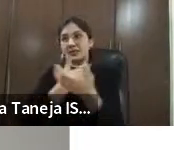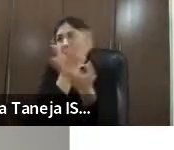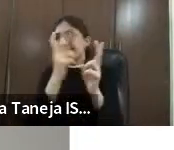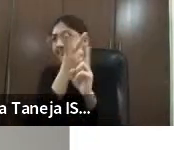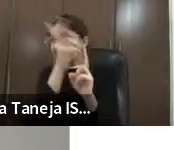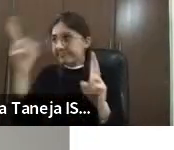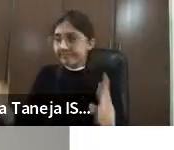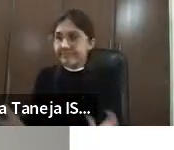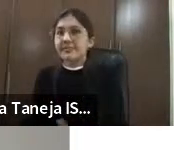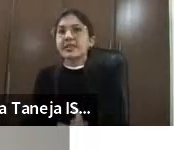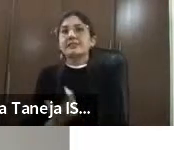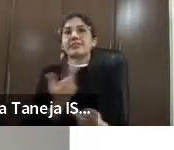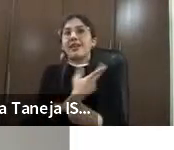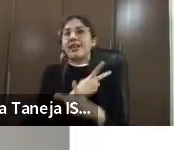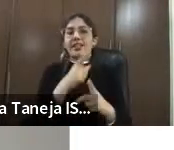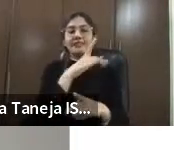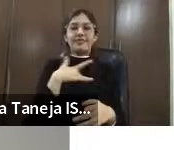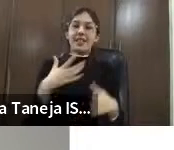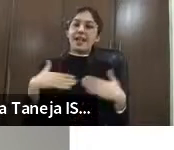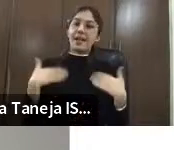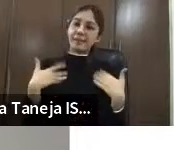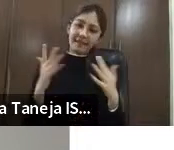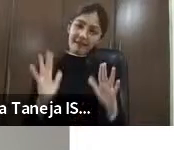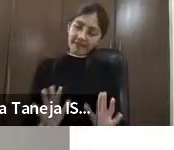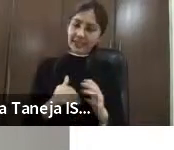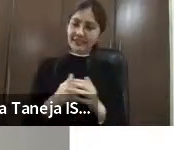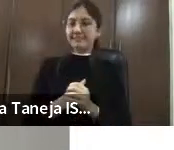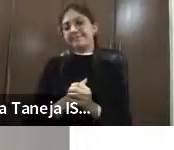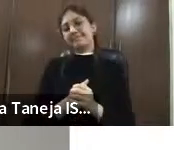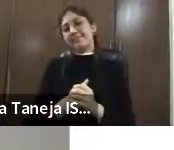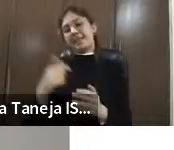non-profit organization. My best wishes to